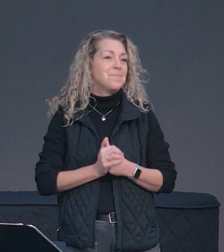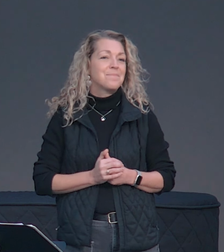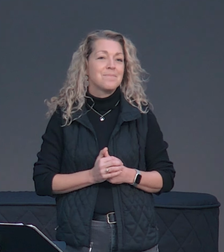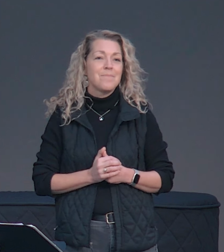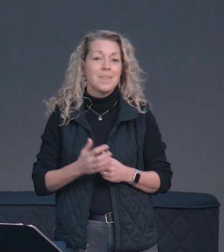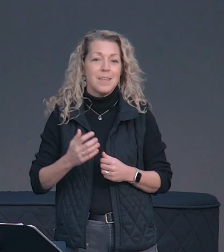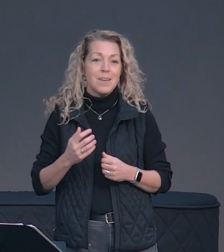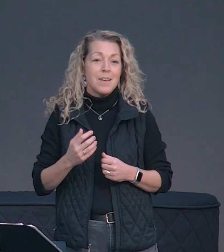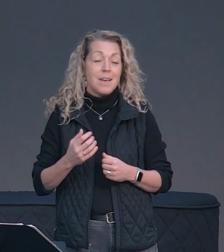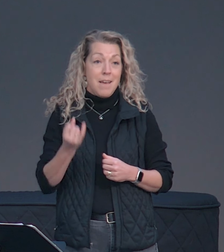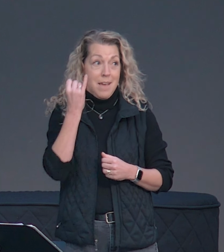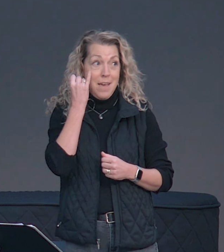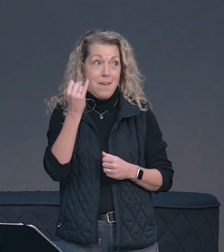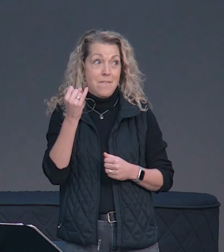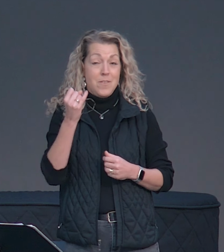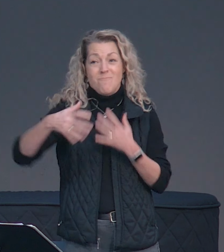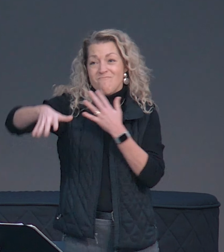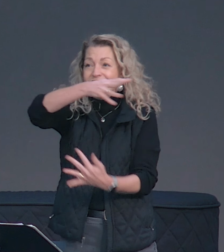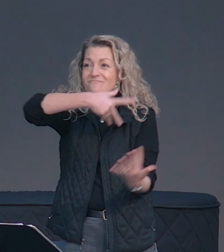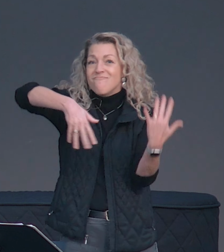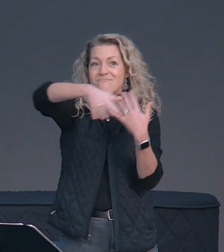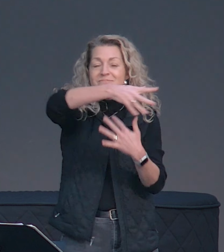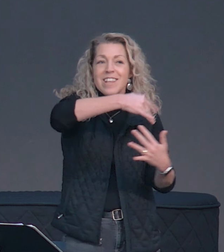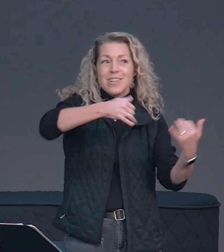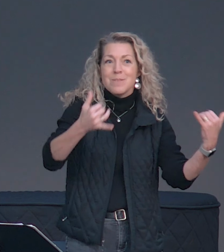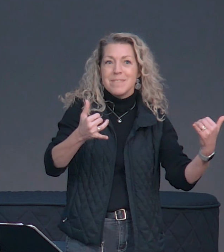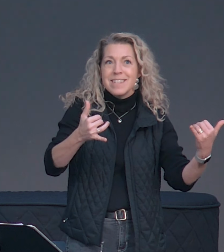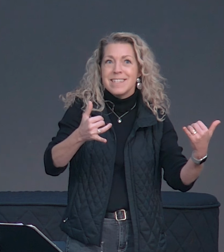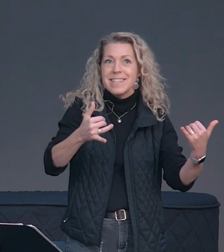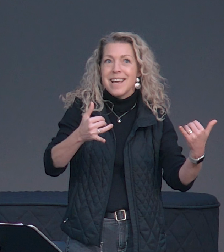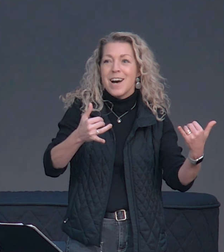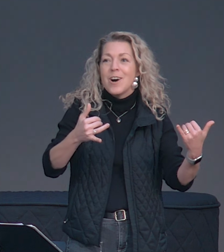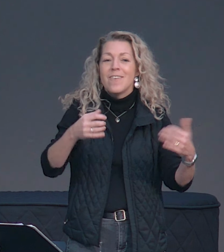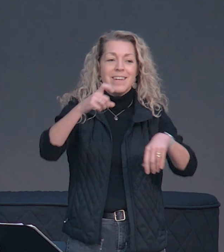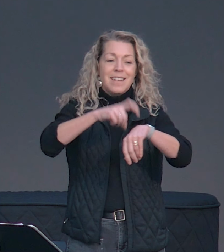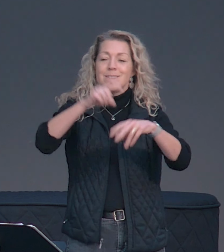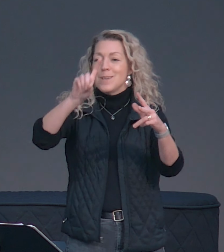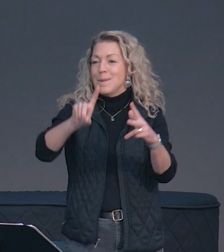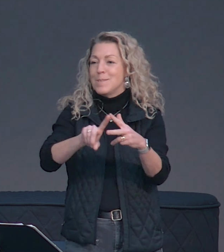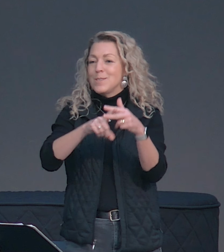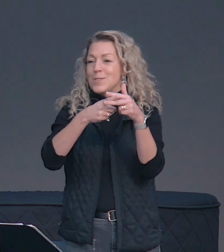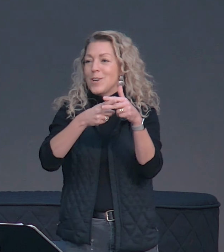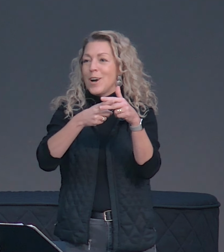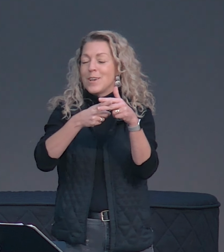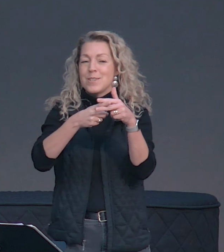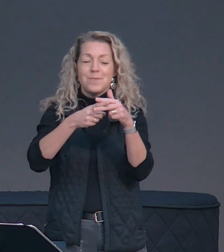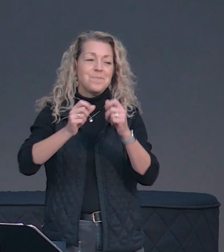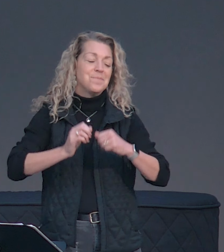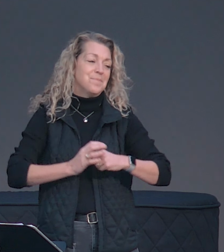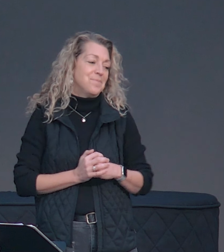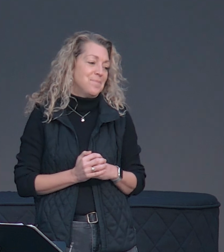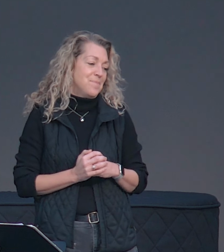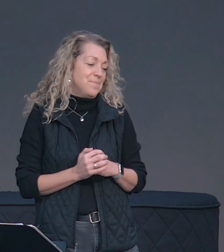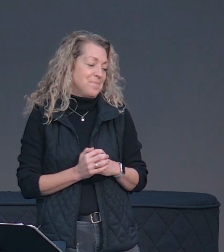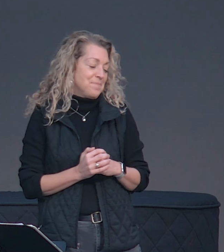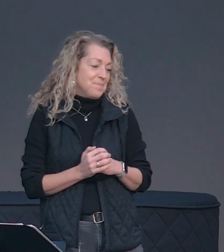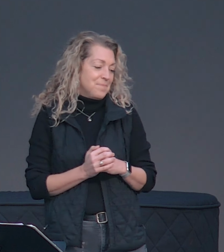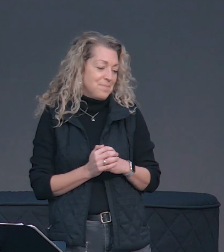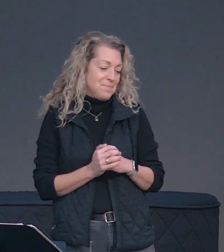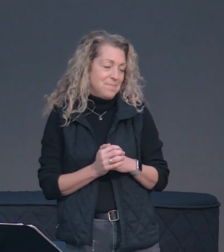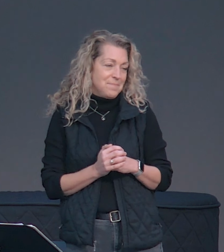For all those of you fellowshipping out in the hallways, you can go ahead and make your way into either the main sanctuary or the